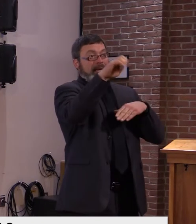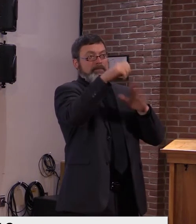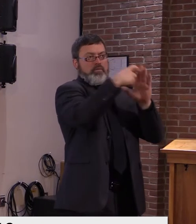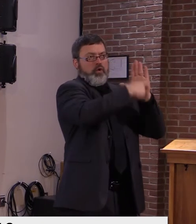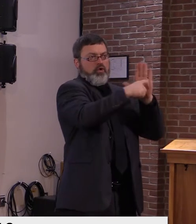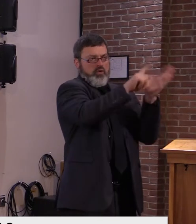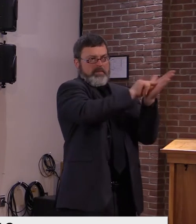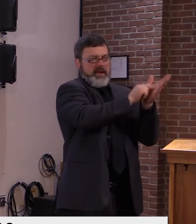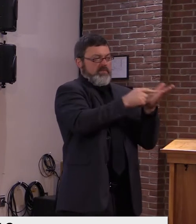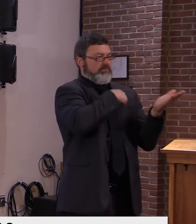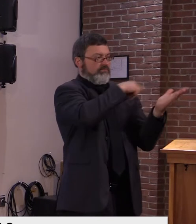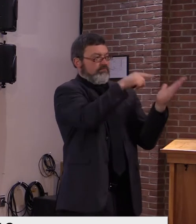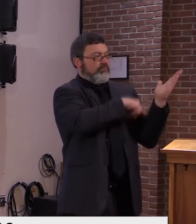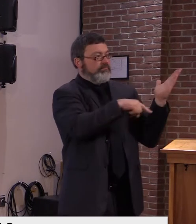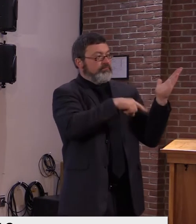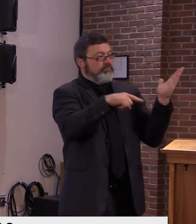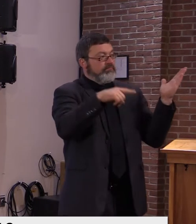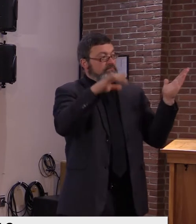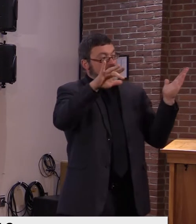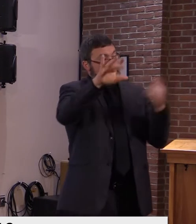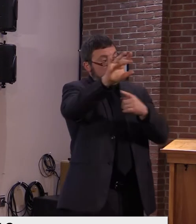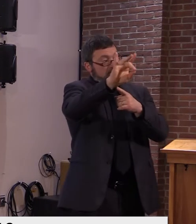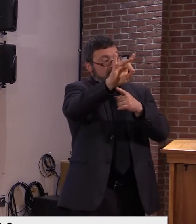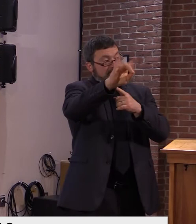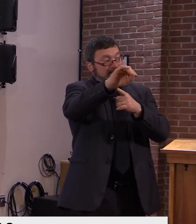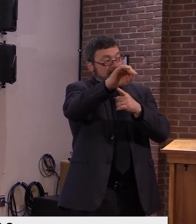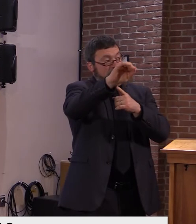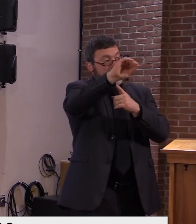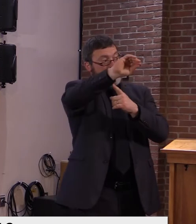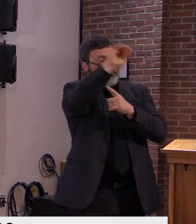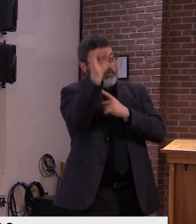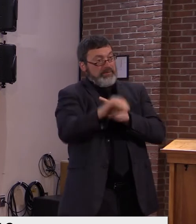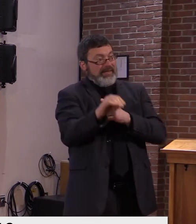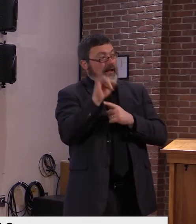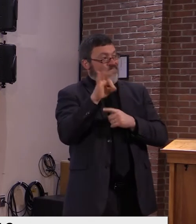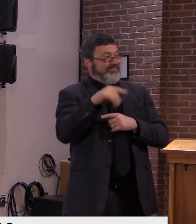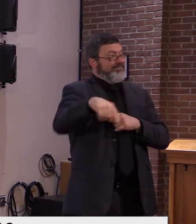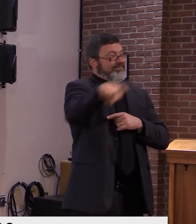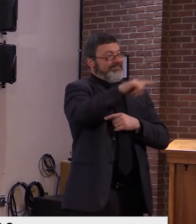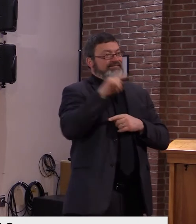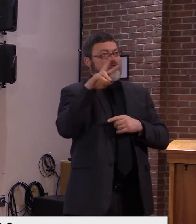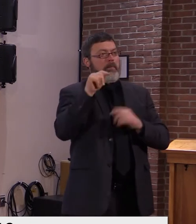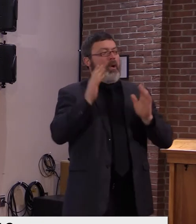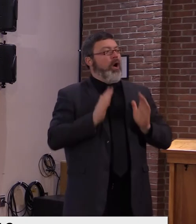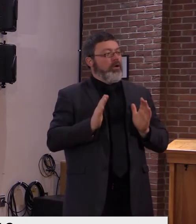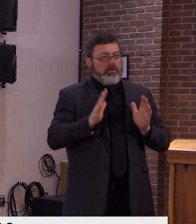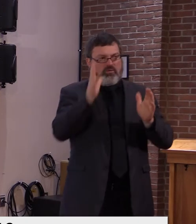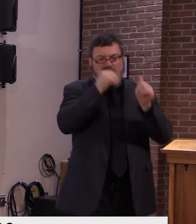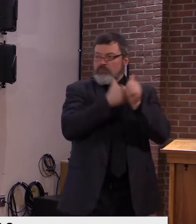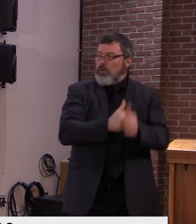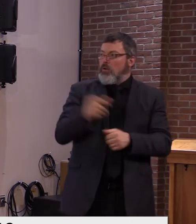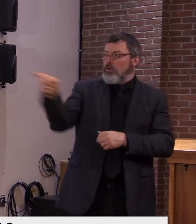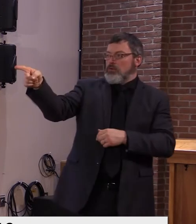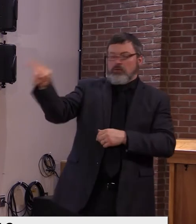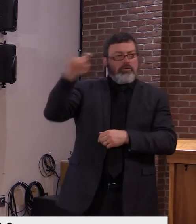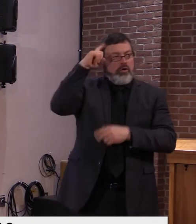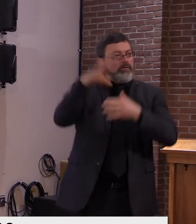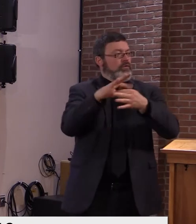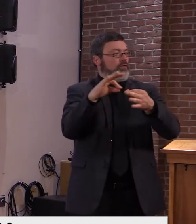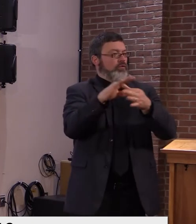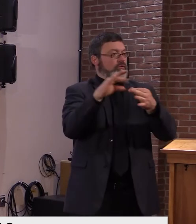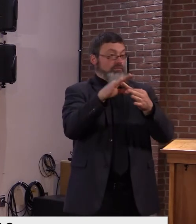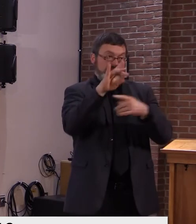members of their immediate household. This was one of the highest rates in the country on the survey, second only to Washington State. I think